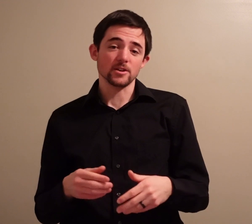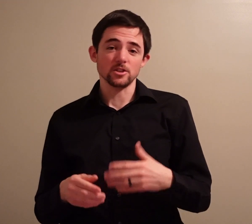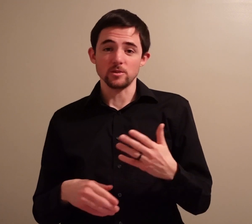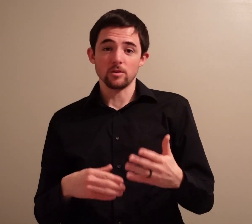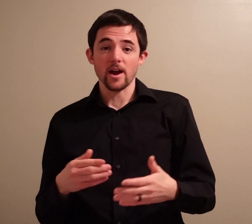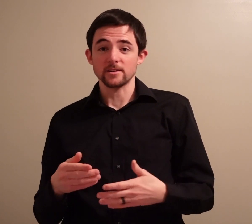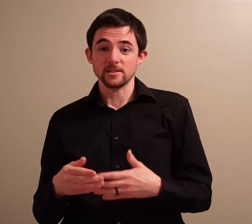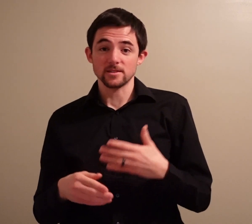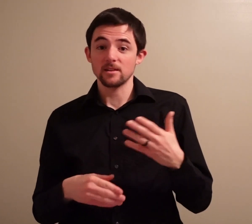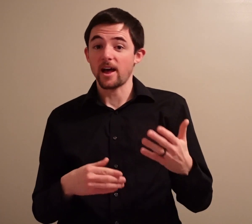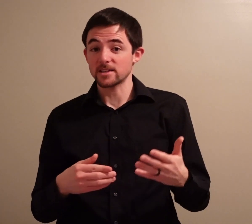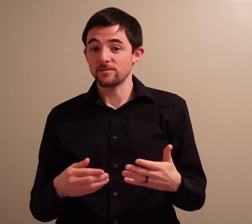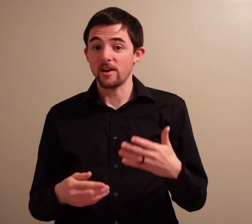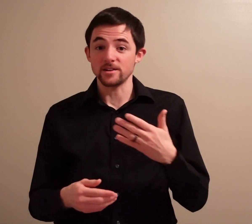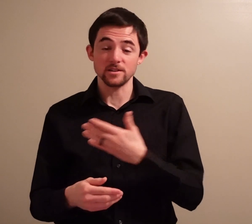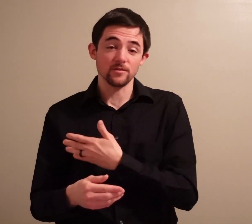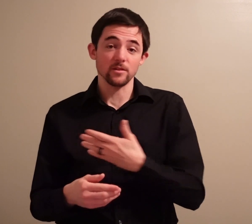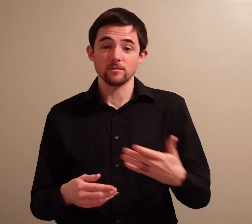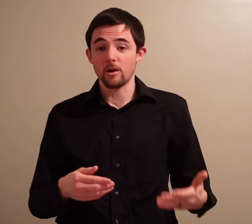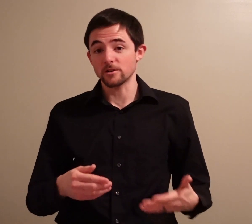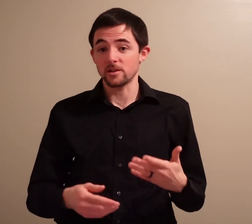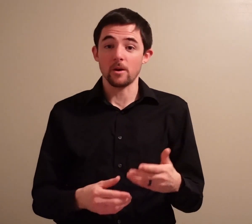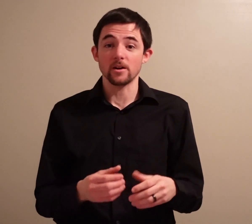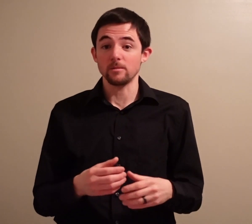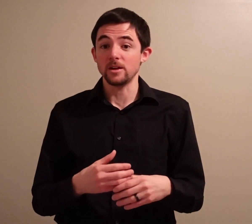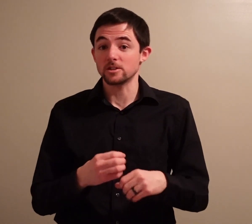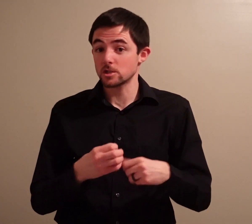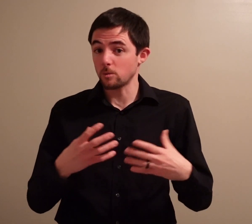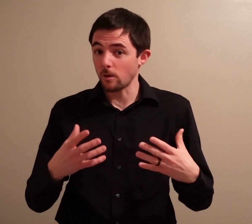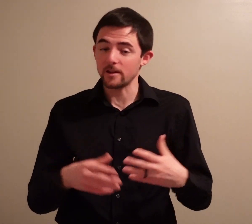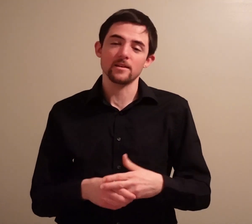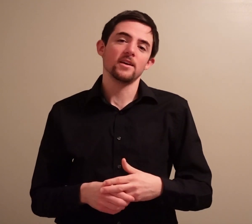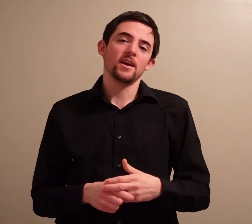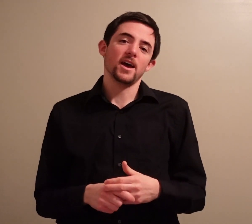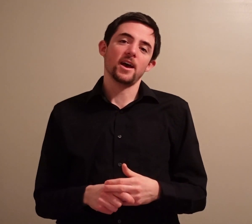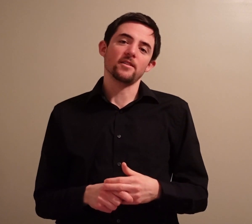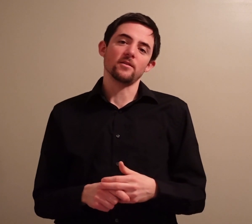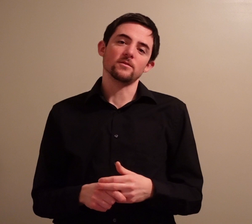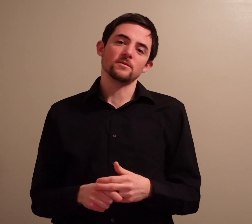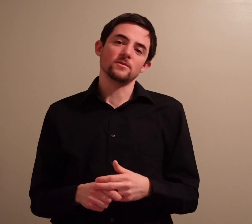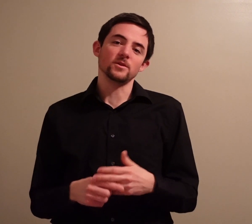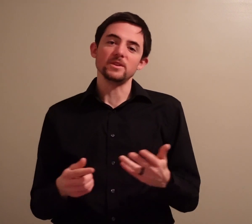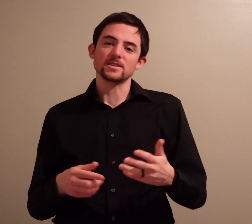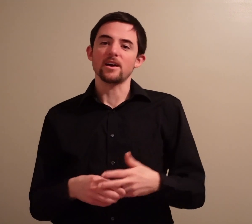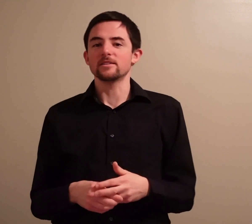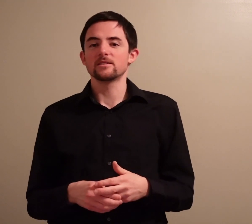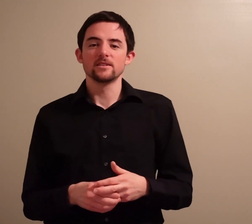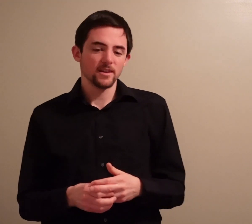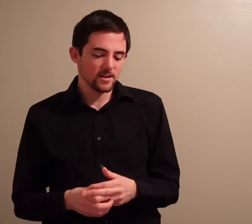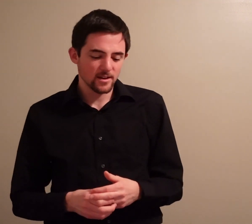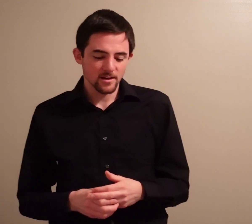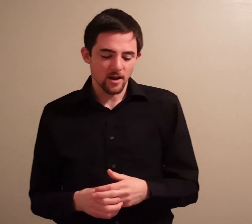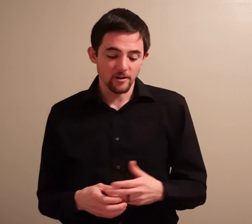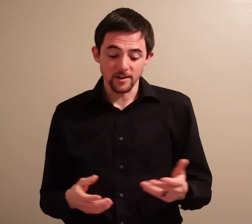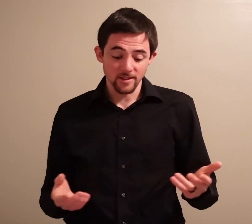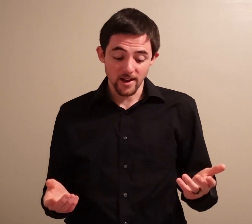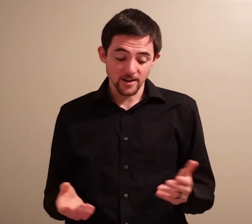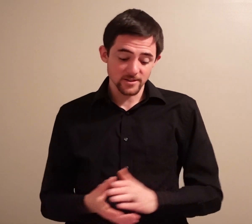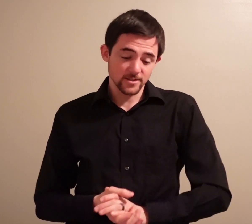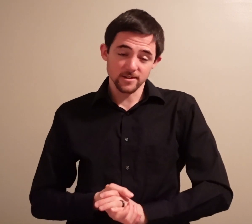actually practice classifying different parts of the body being swollen and how that would be signed. All right, that actually does